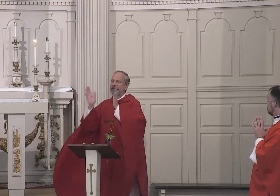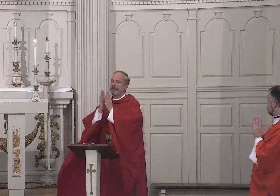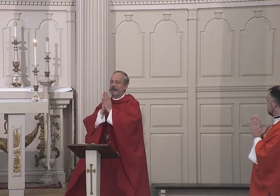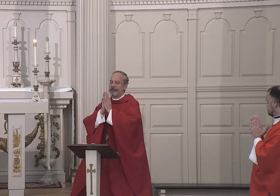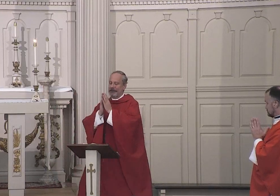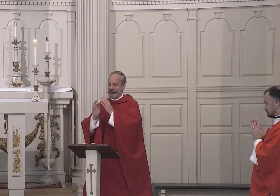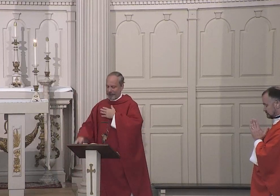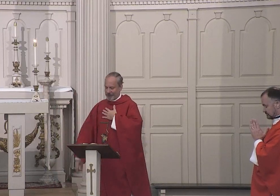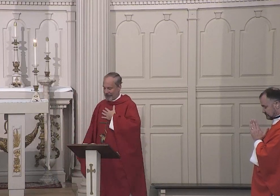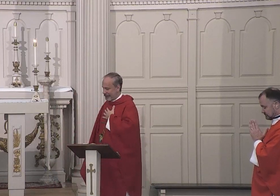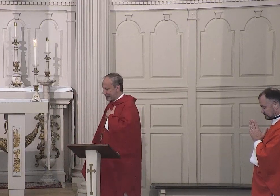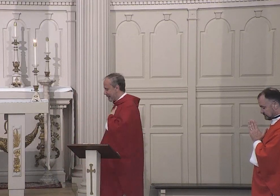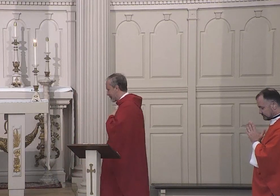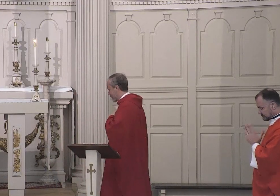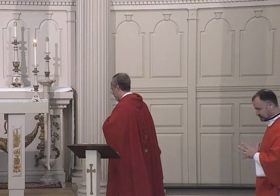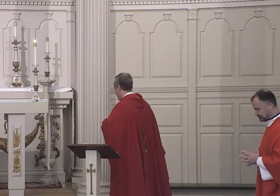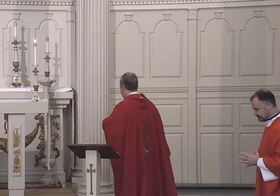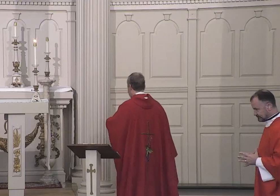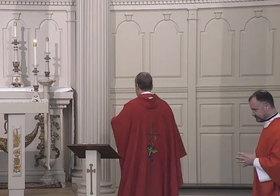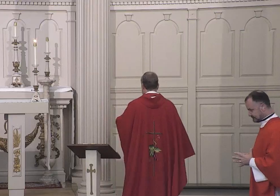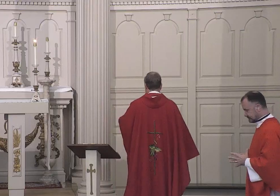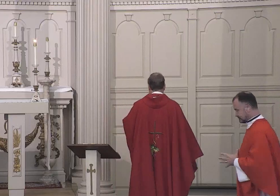name. Amen.